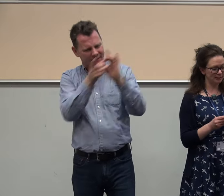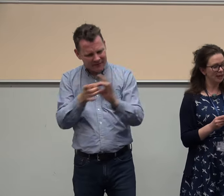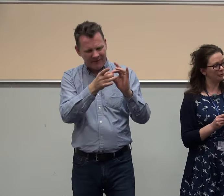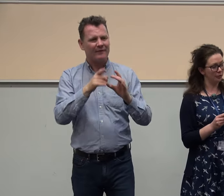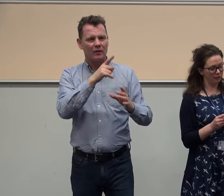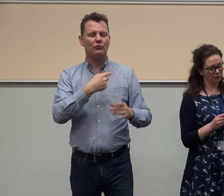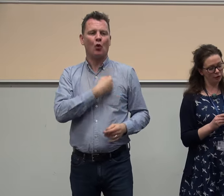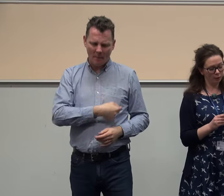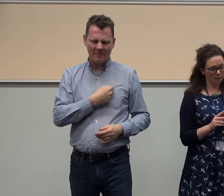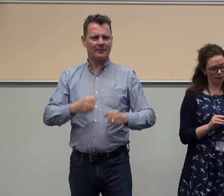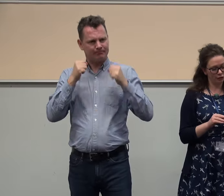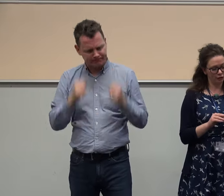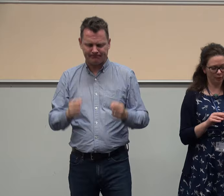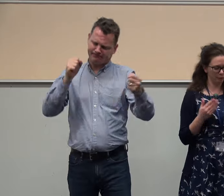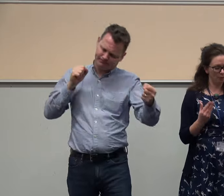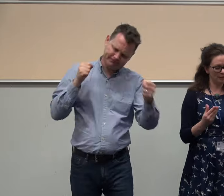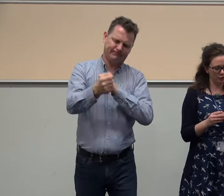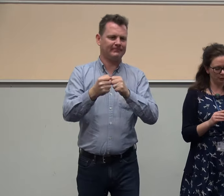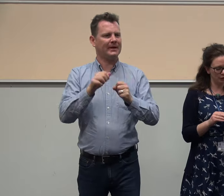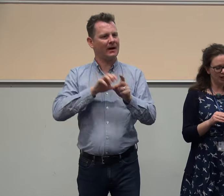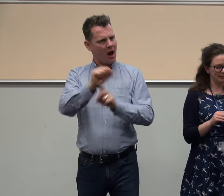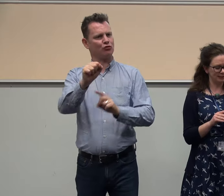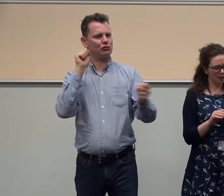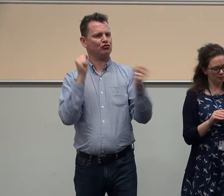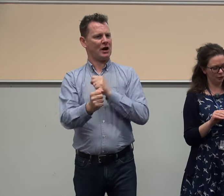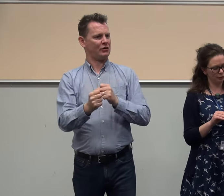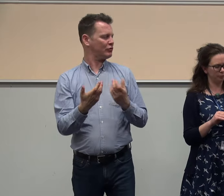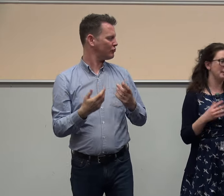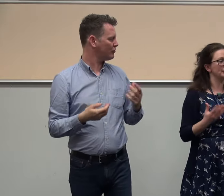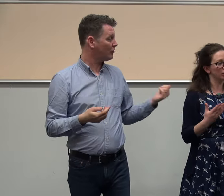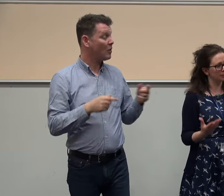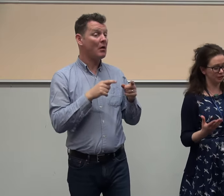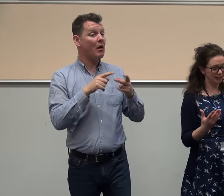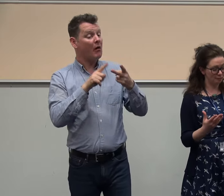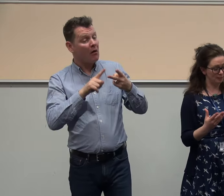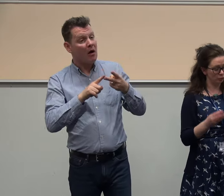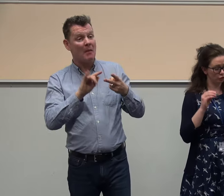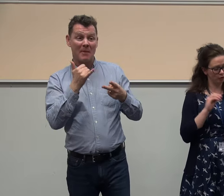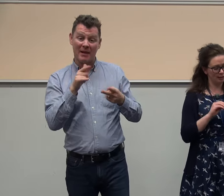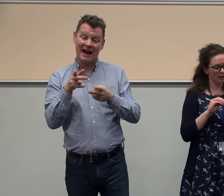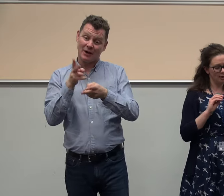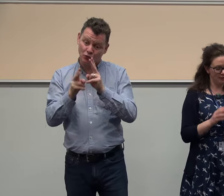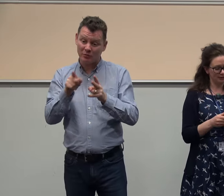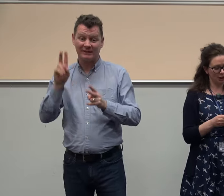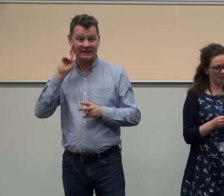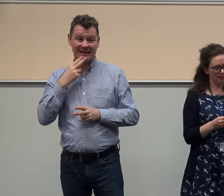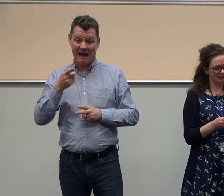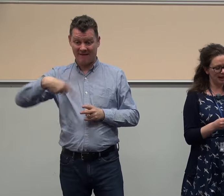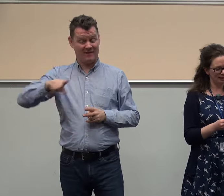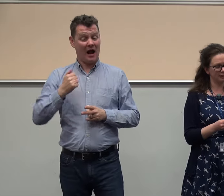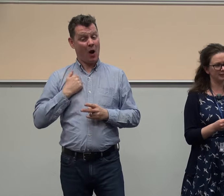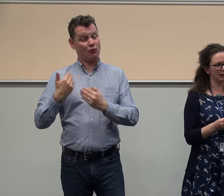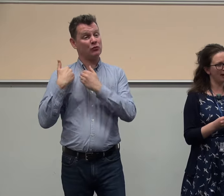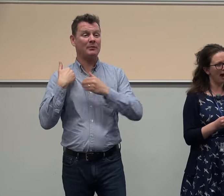needed? With a follow-up question, well, comment that was, isn't it up to maybe interpreters and deaf people to train theatre companies